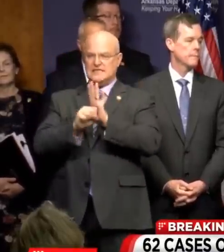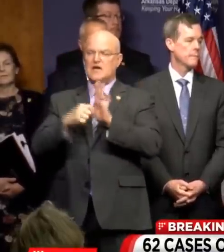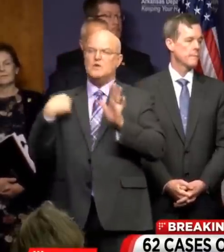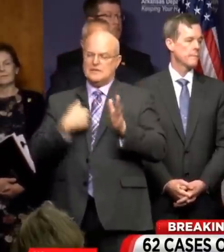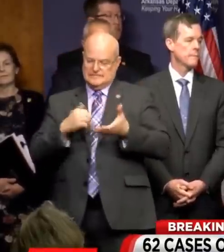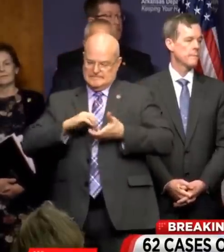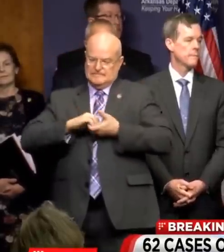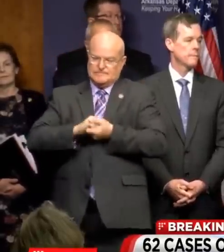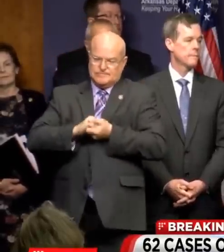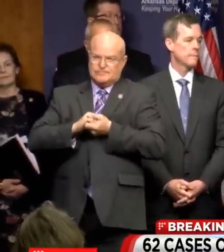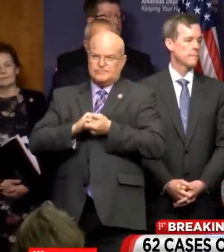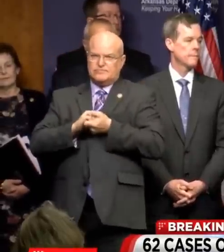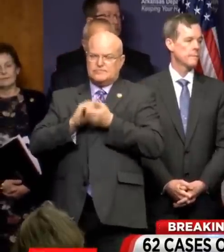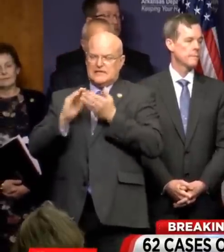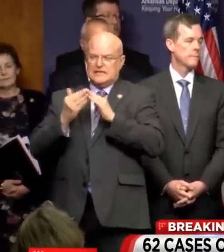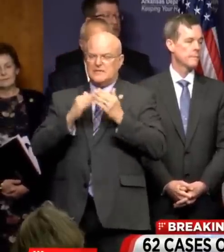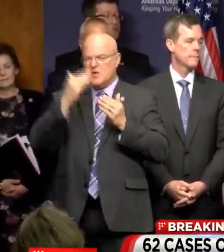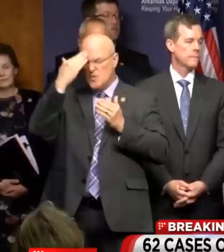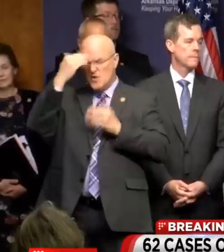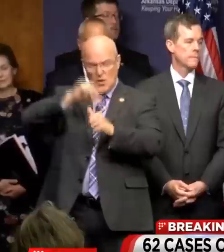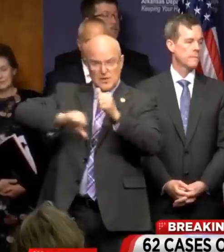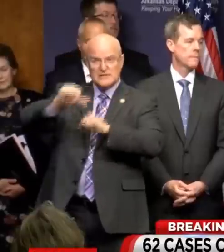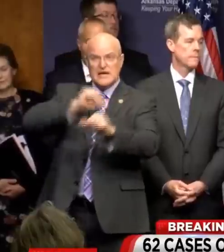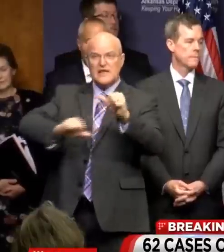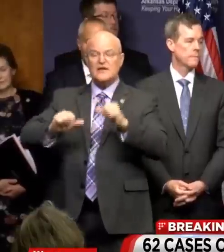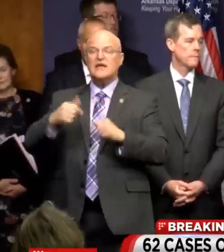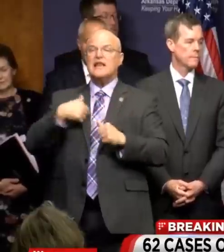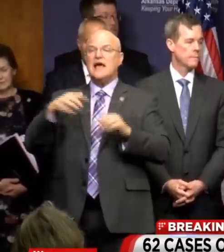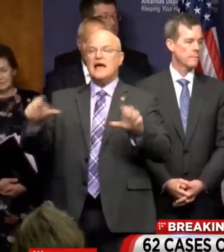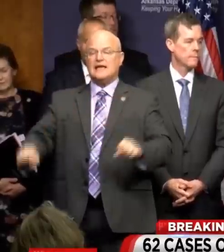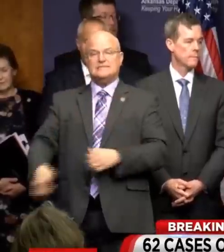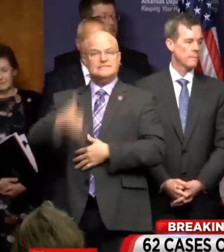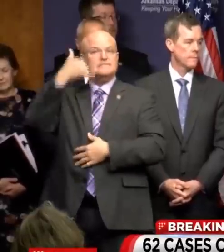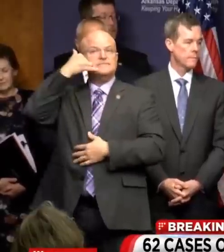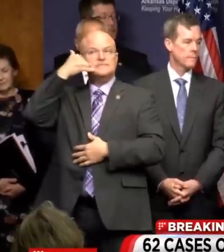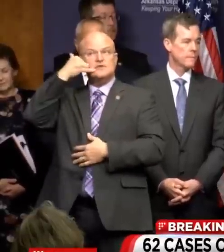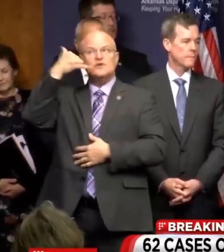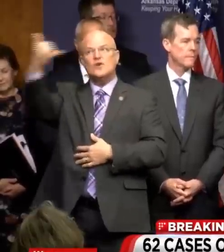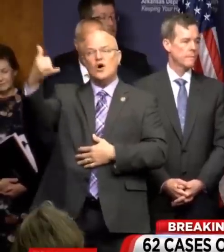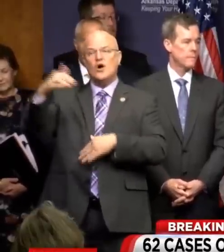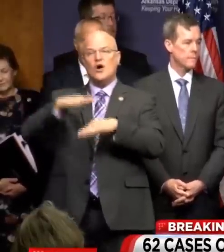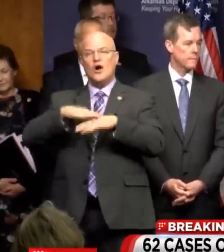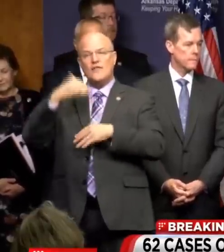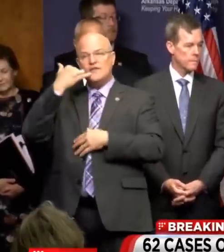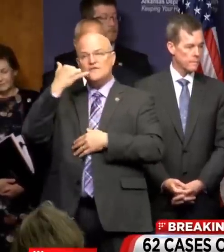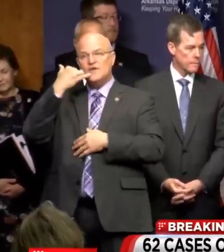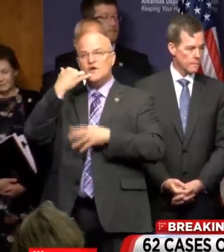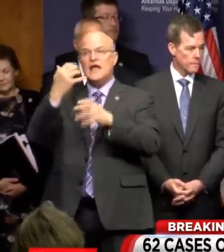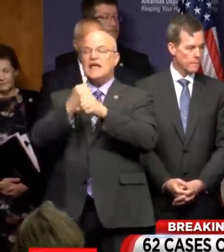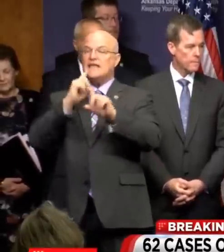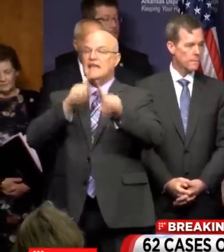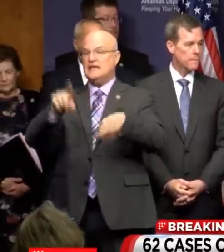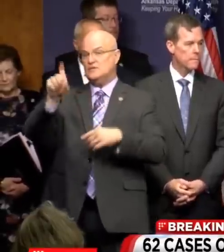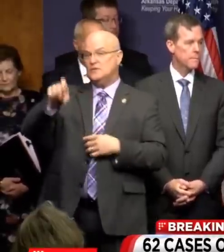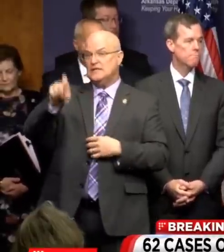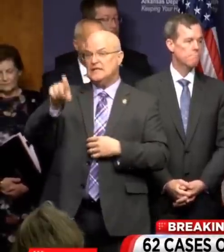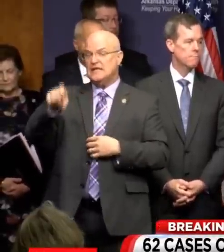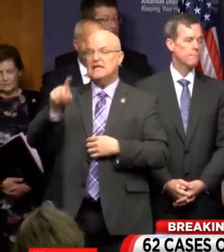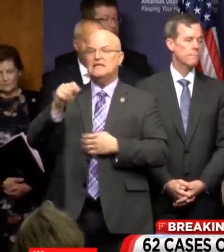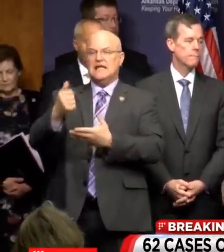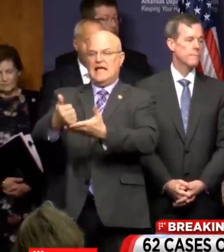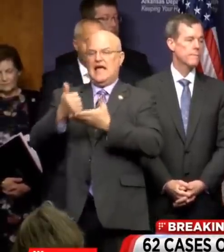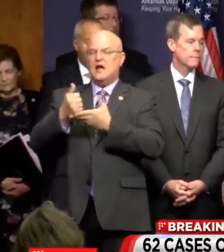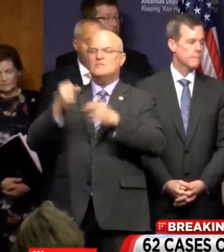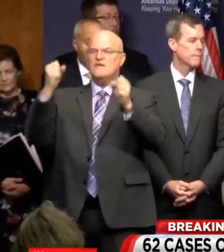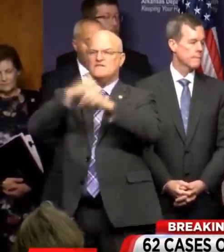tightly. We have a tight community here. We all know each other. And the fact that I can pick up the phone and call folks on their cell phone and get the answers that we need to